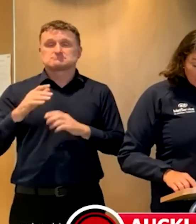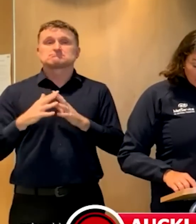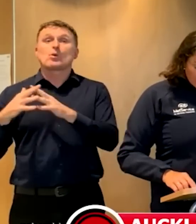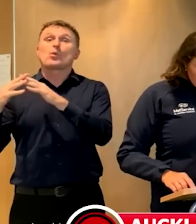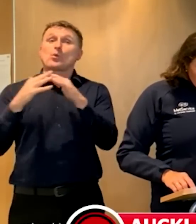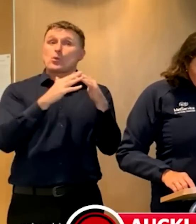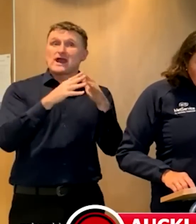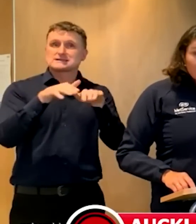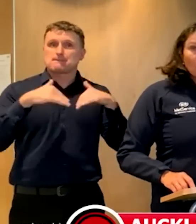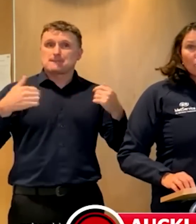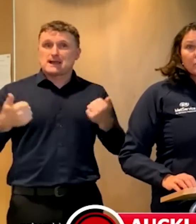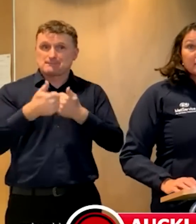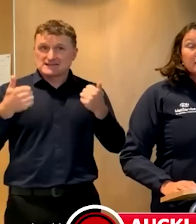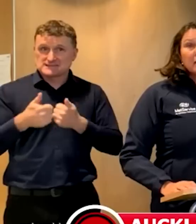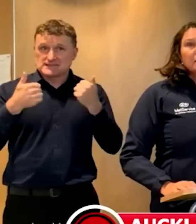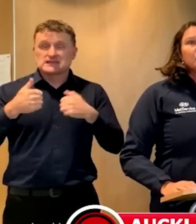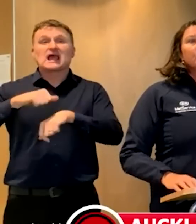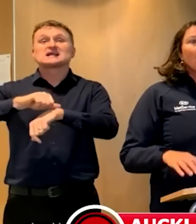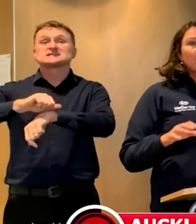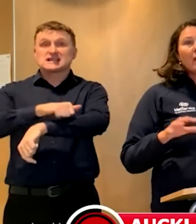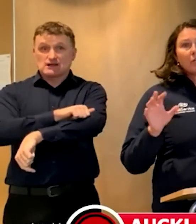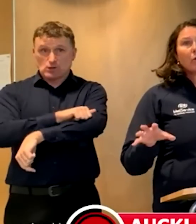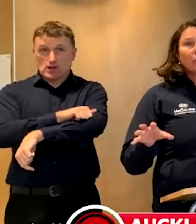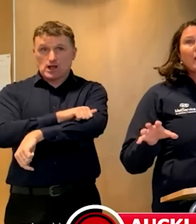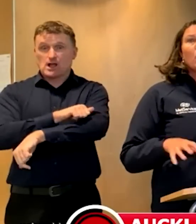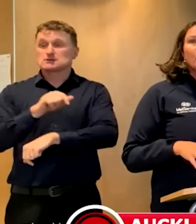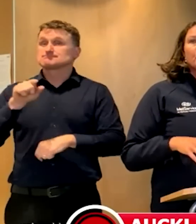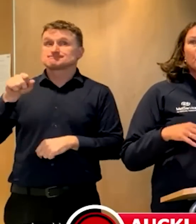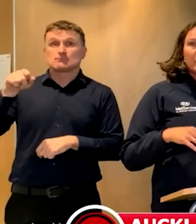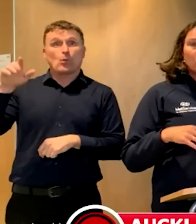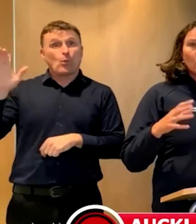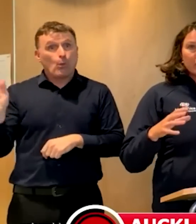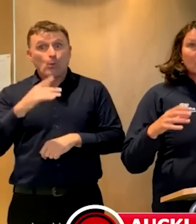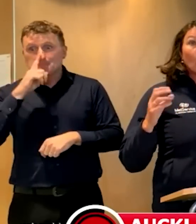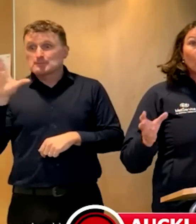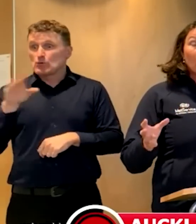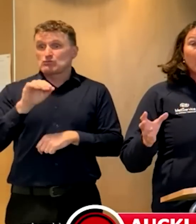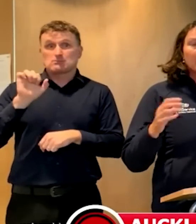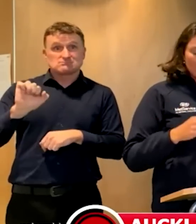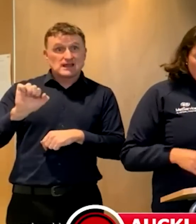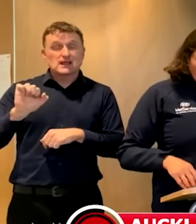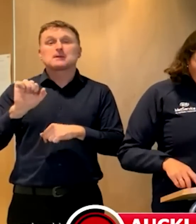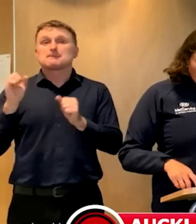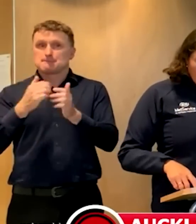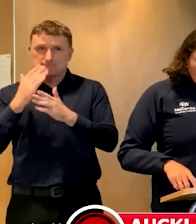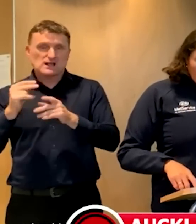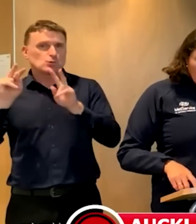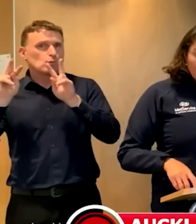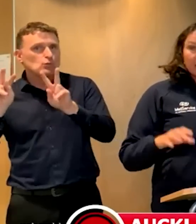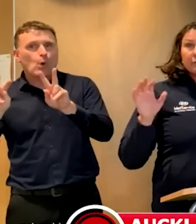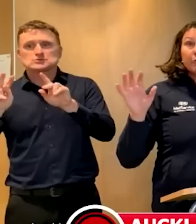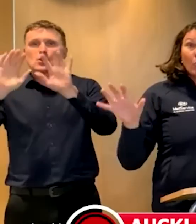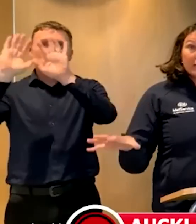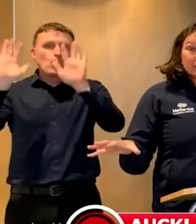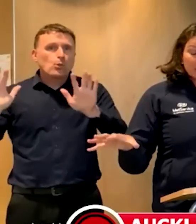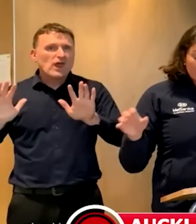Bay of Plenty and Tauranga City, to go and have a look at what the weather warnings look like.